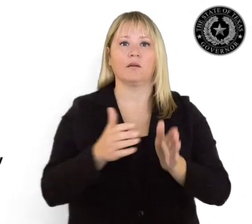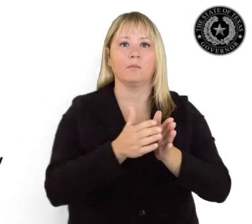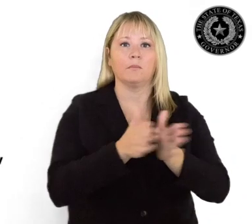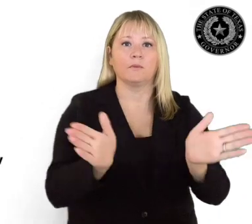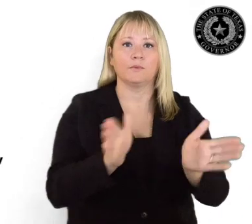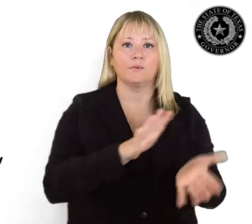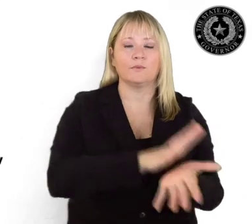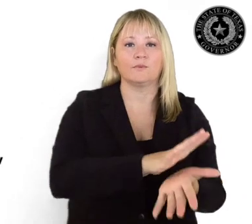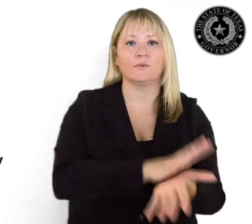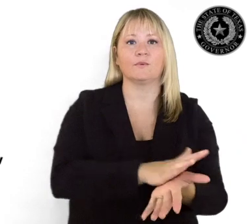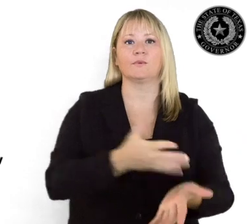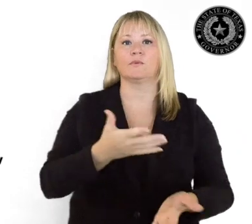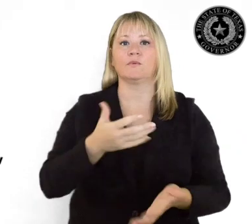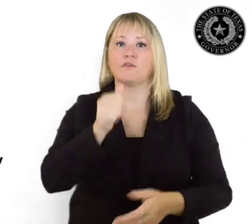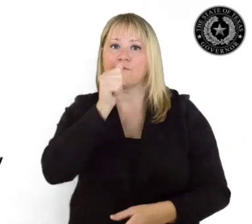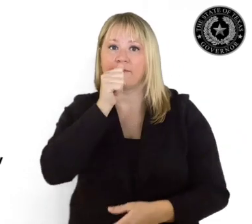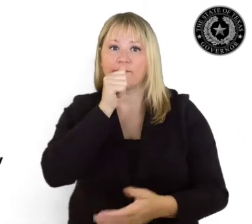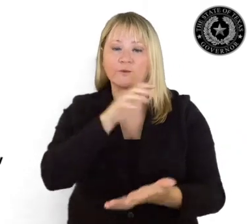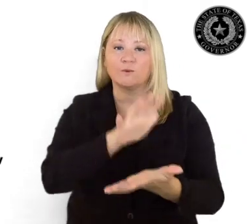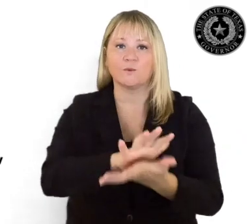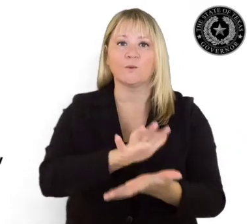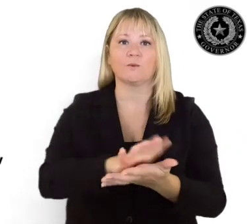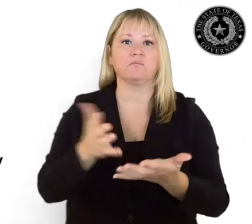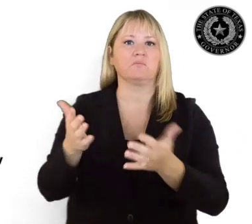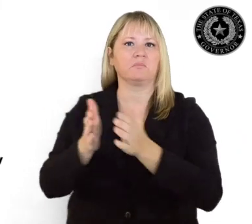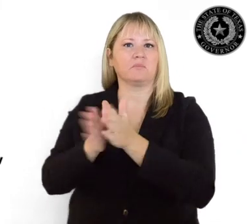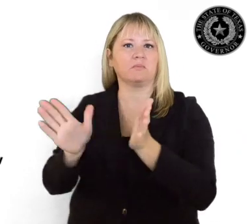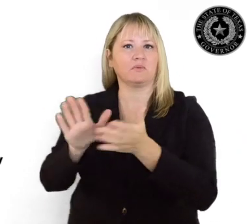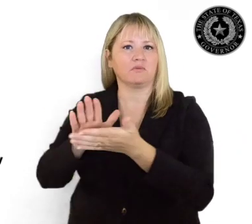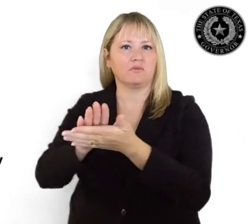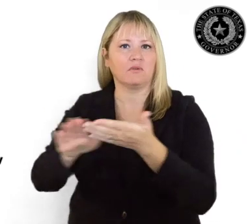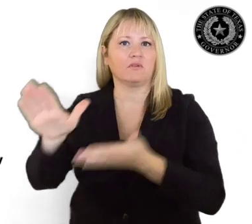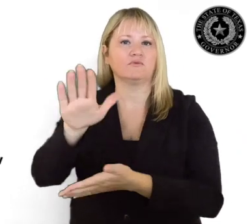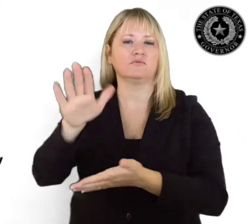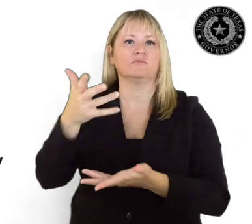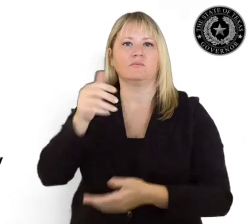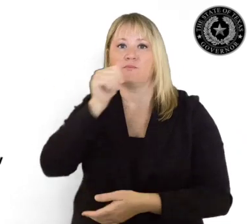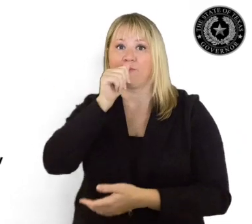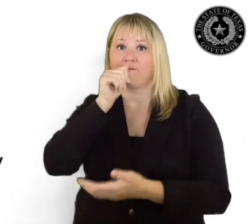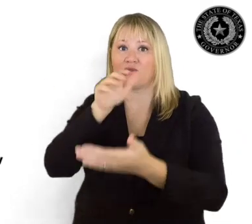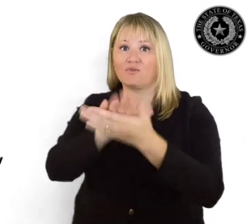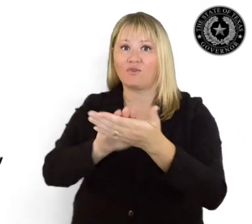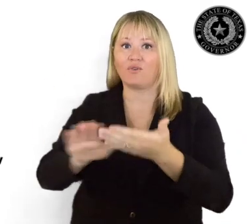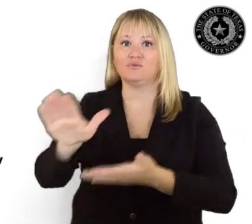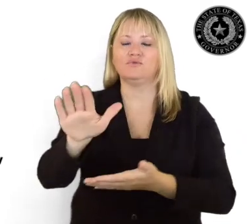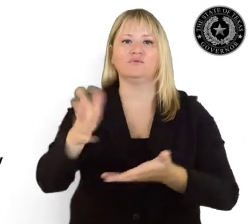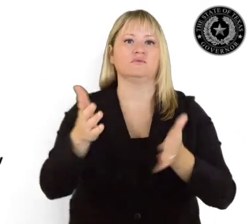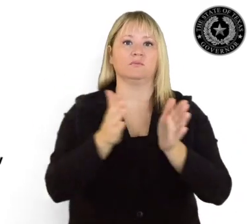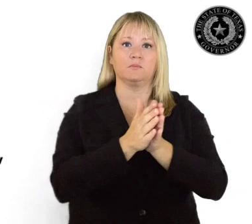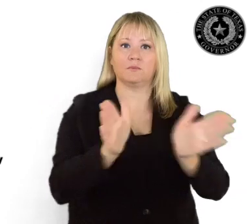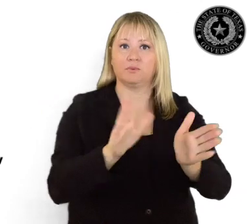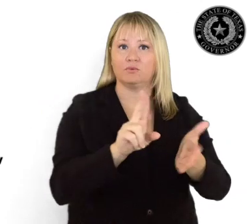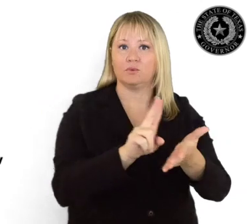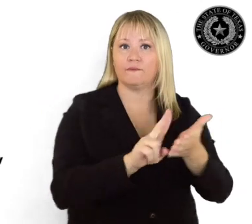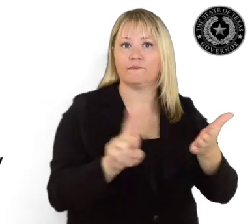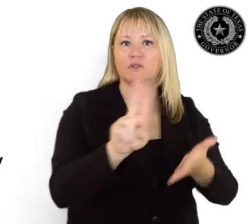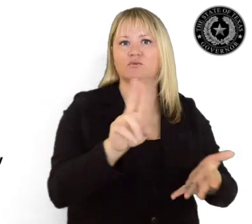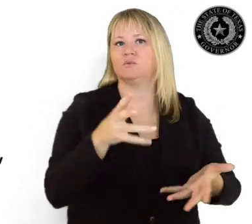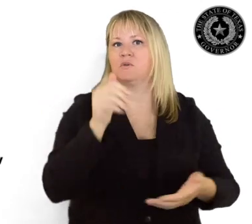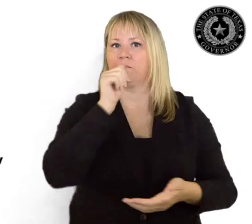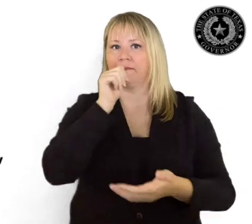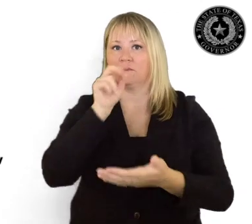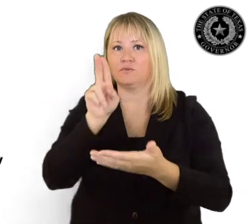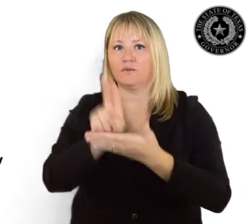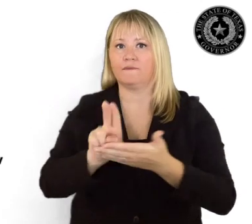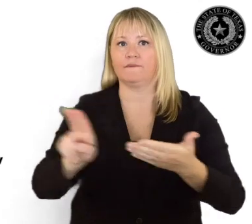G. Any public or private schools and any public or private institutions of higher education not already covered